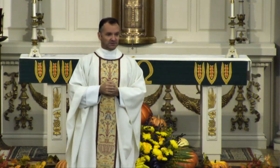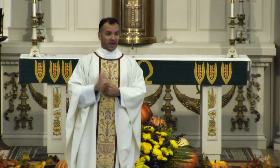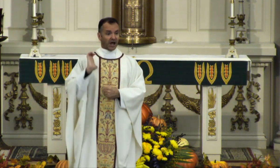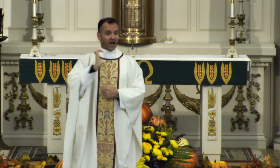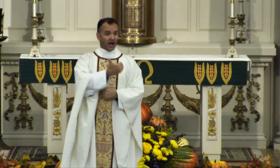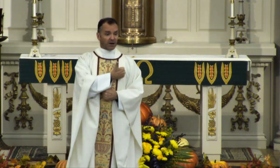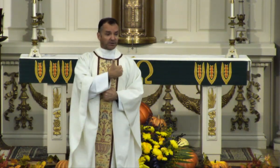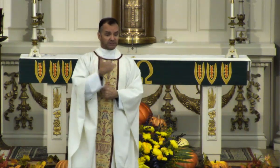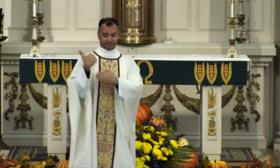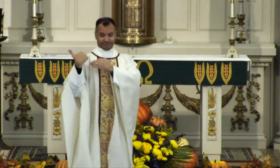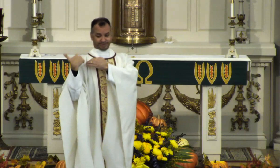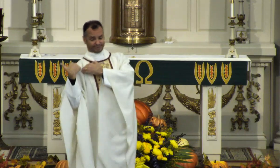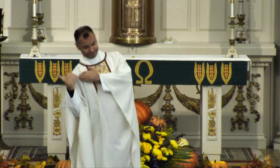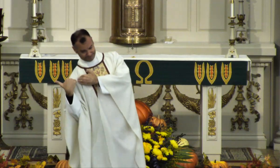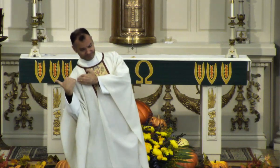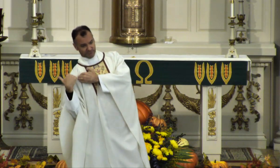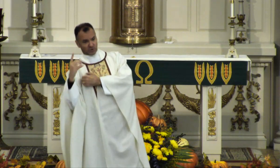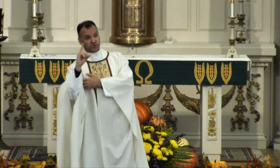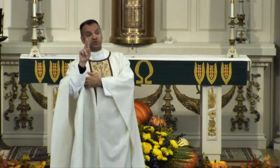deeds.